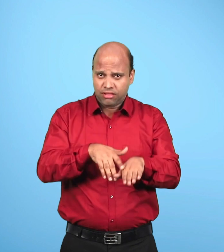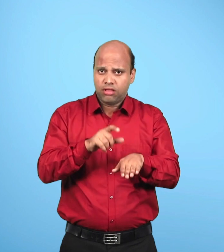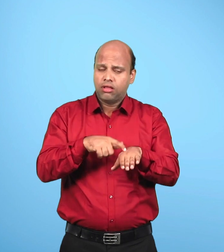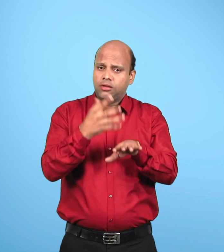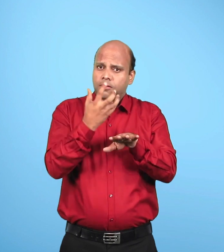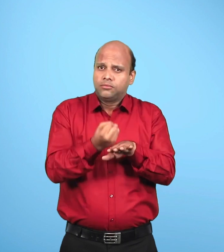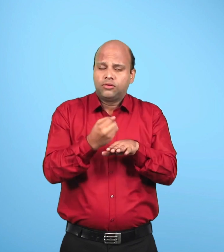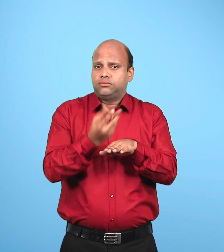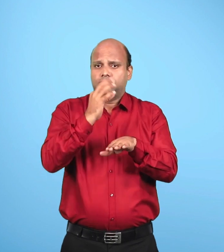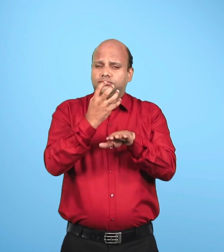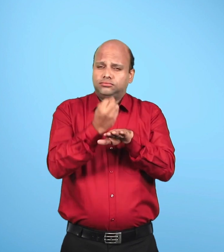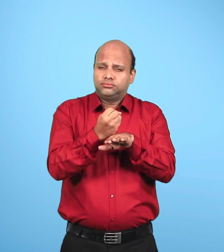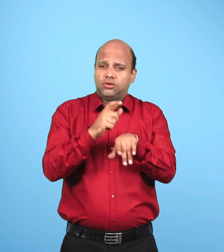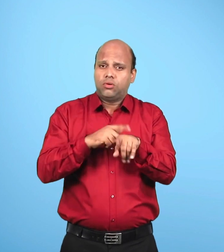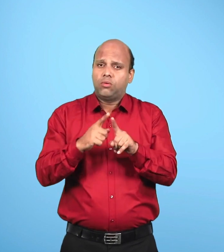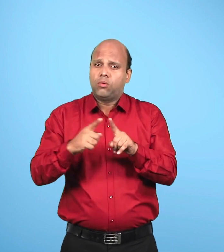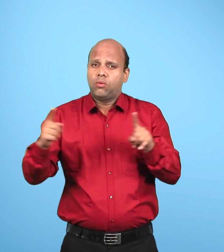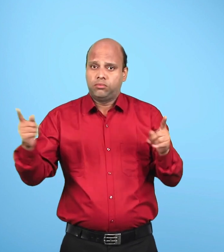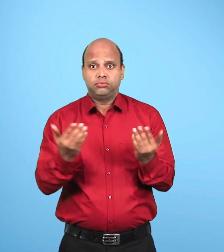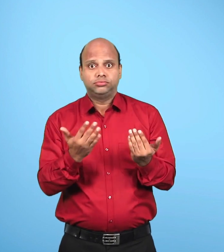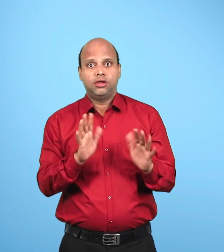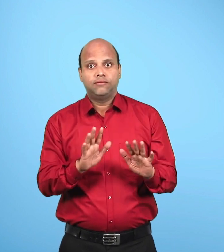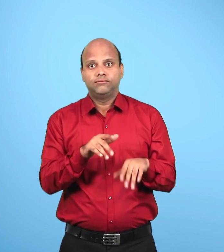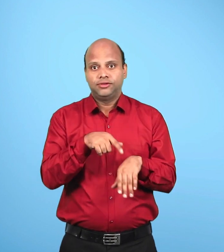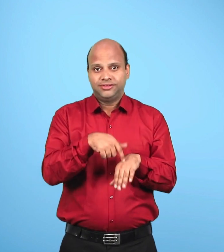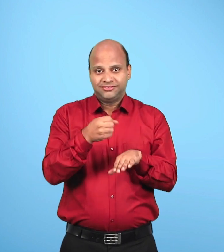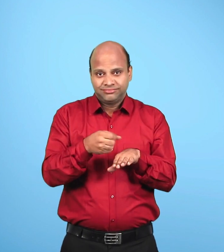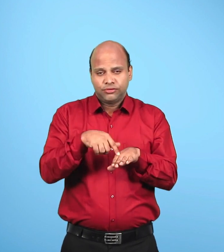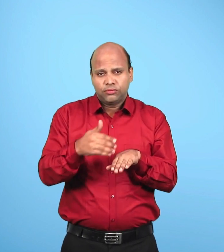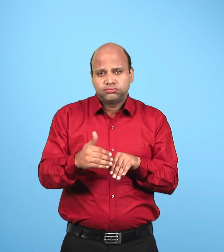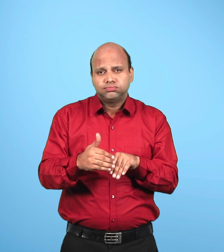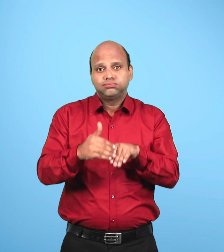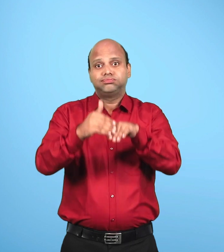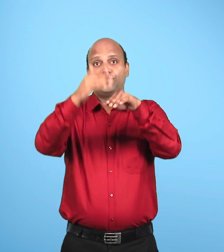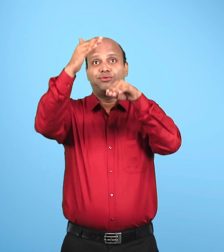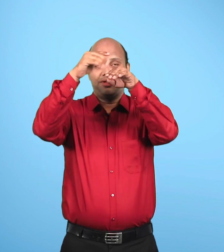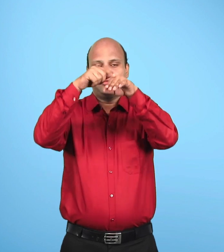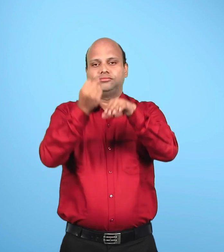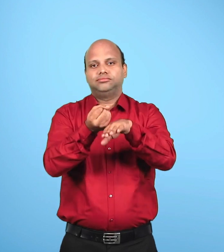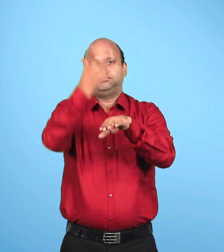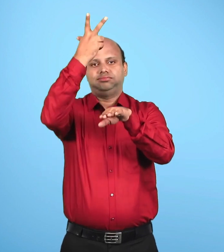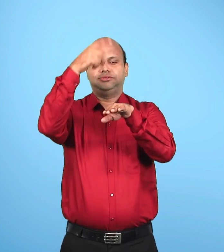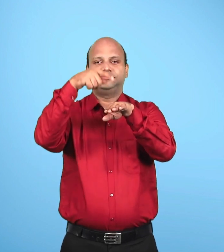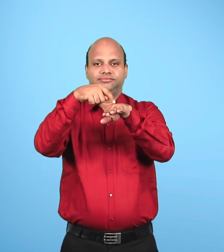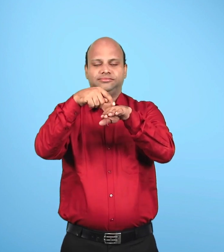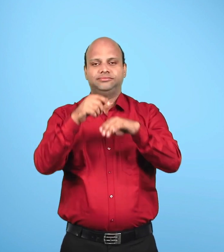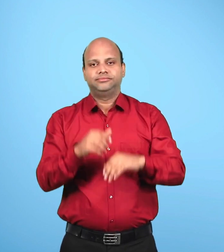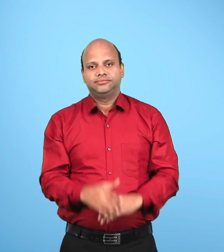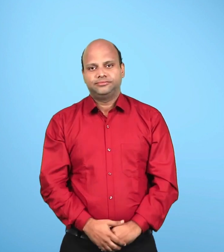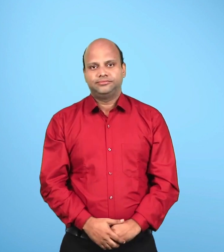water for a long time without breathing. They come out to the surface from time to time to breathe in air.